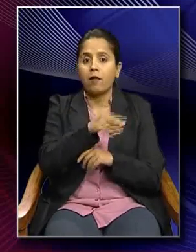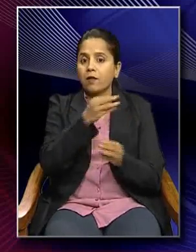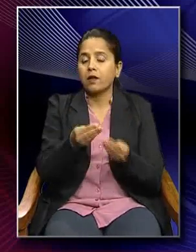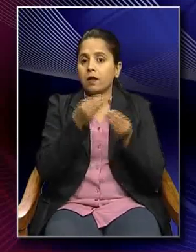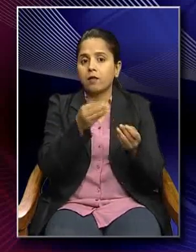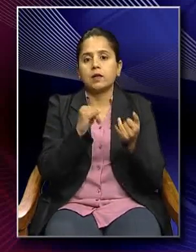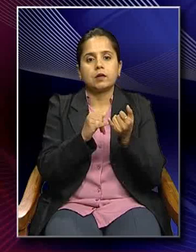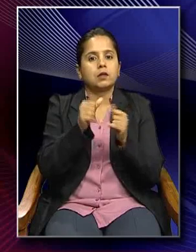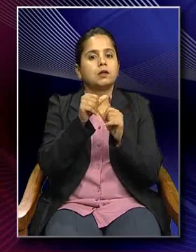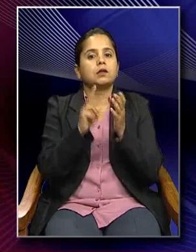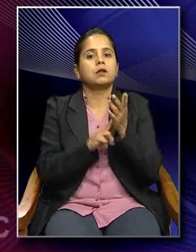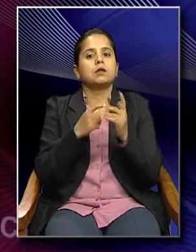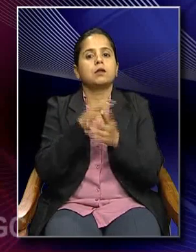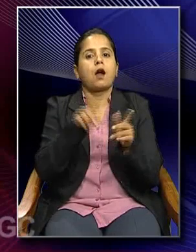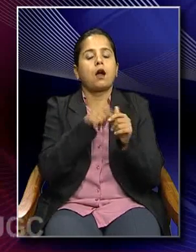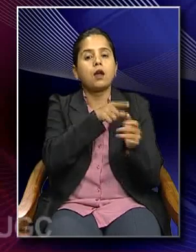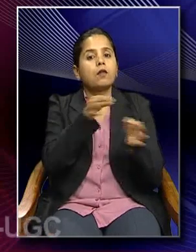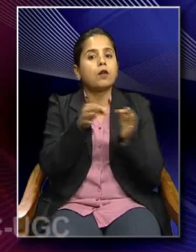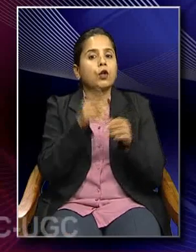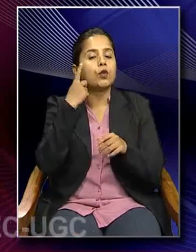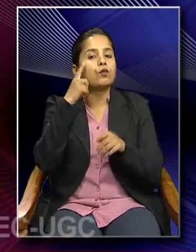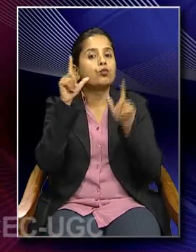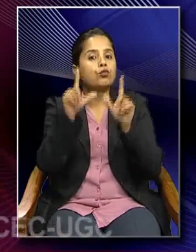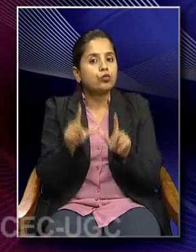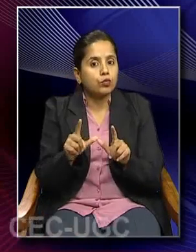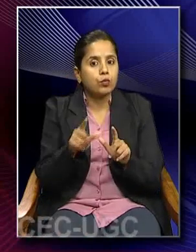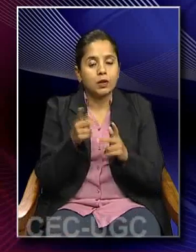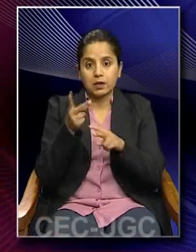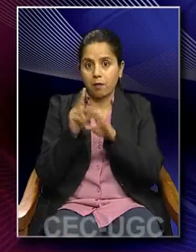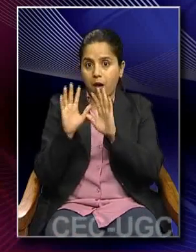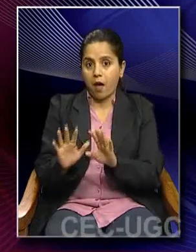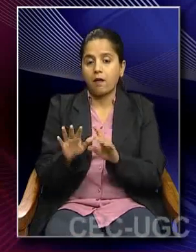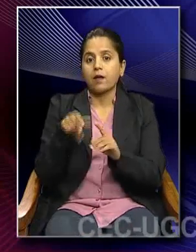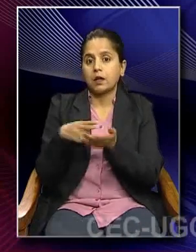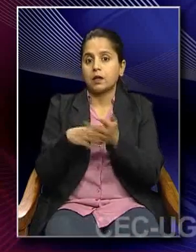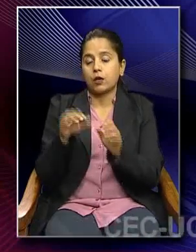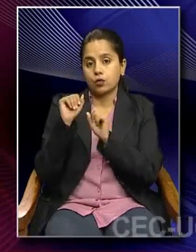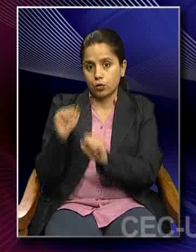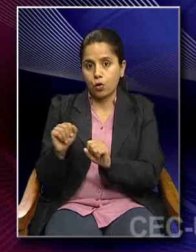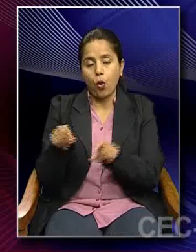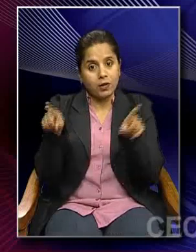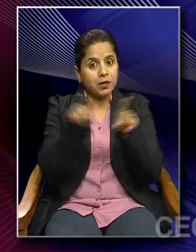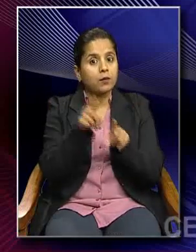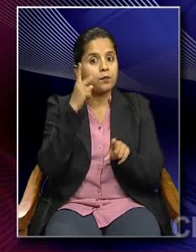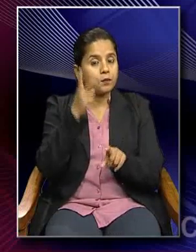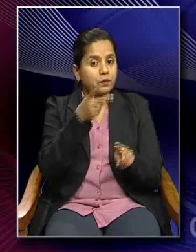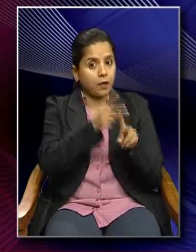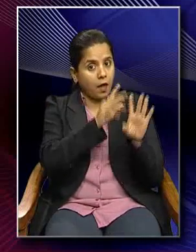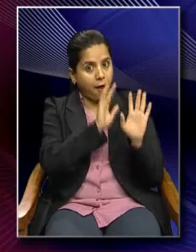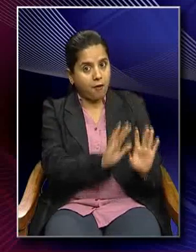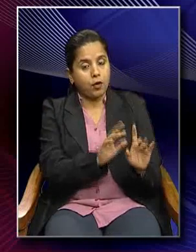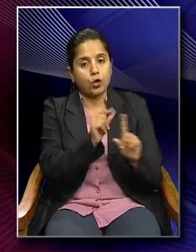the Sankhya philosophy to prove the existence of Prakriti as well as the existence